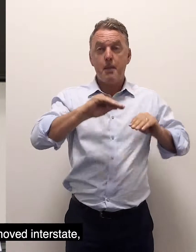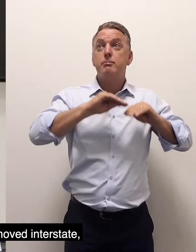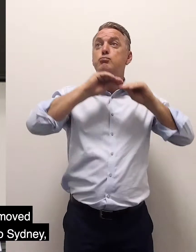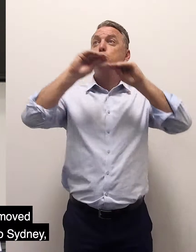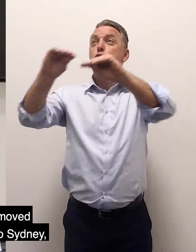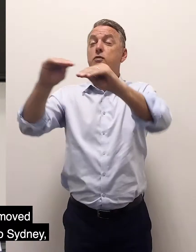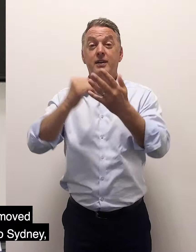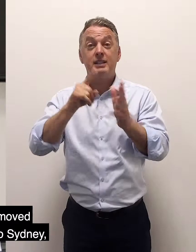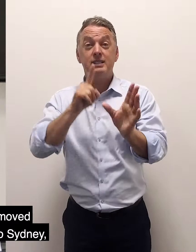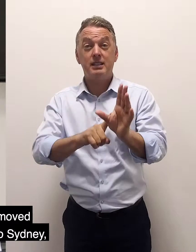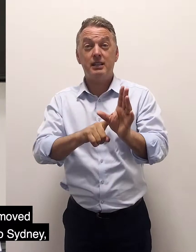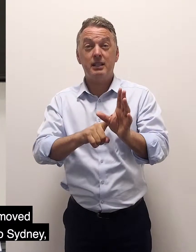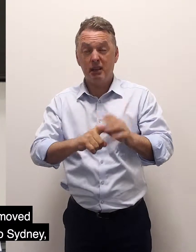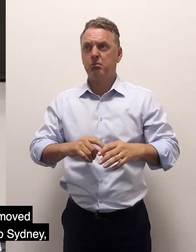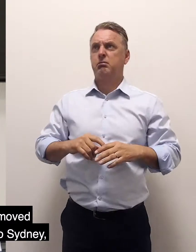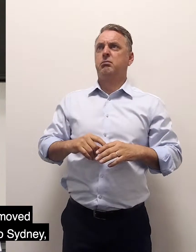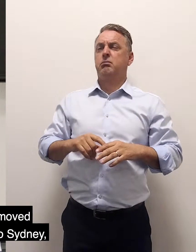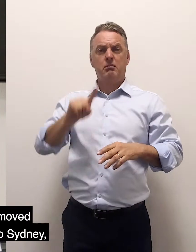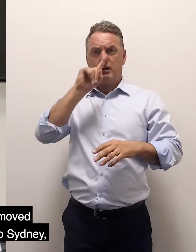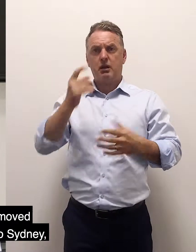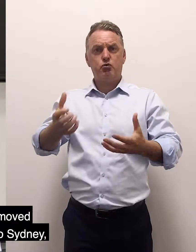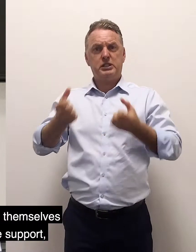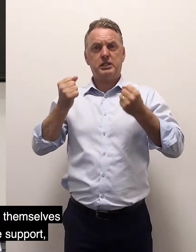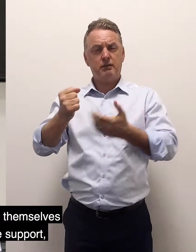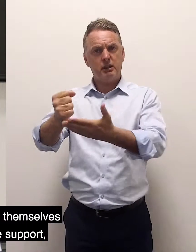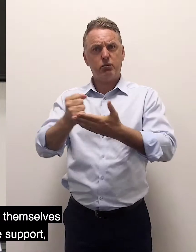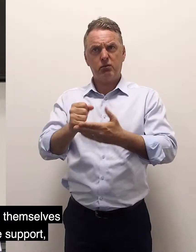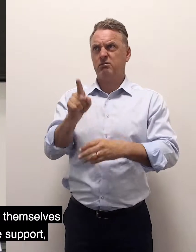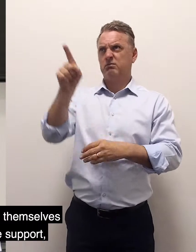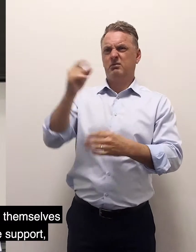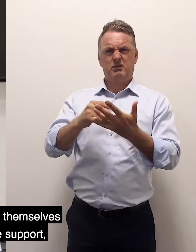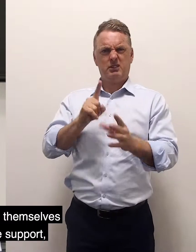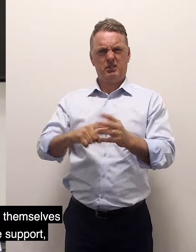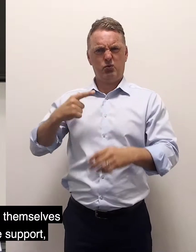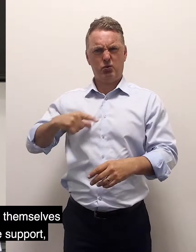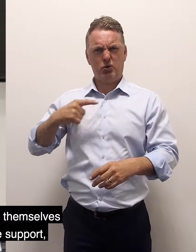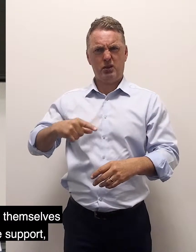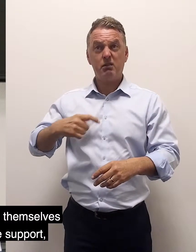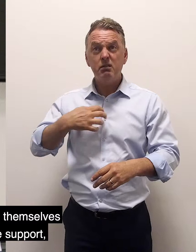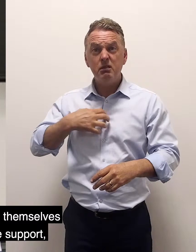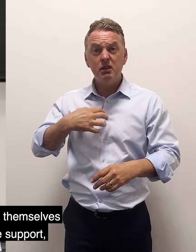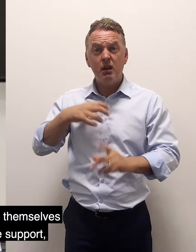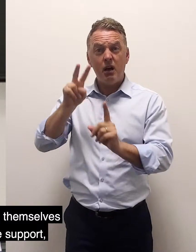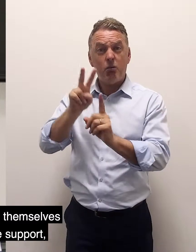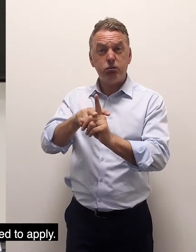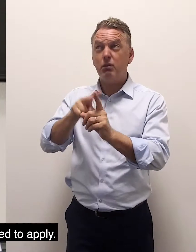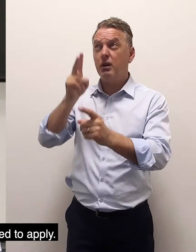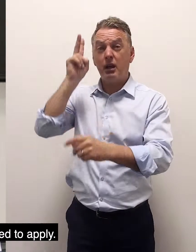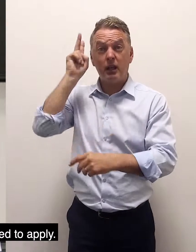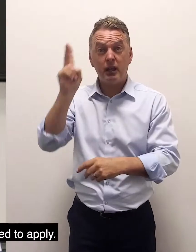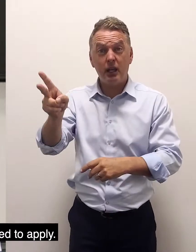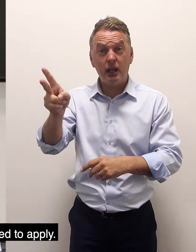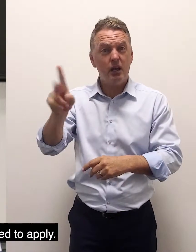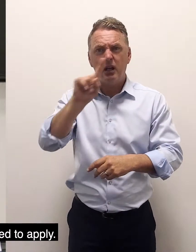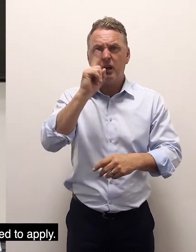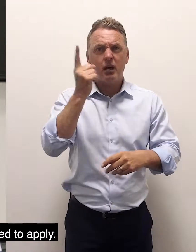moved interstate, let's say they moved from Melbourne to Sydney, they suddenly found themselves not eligible for the support because they